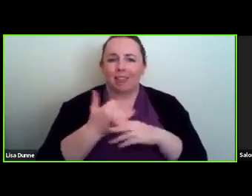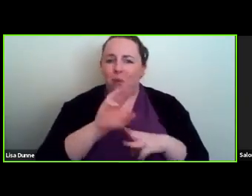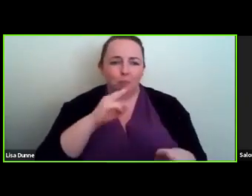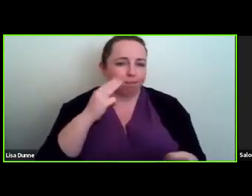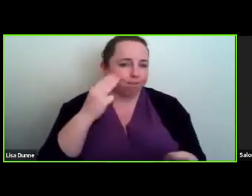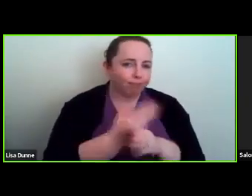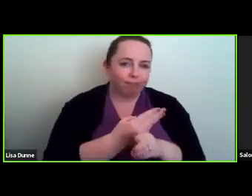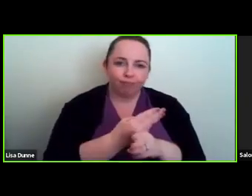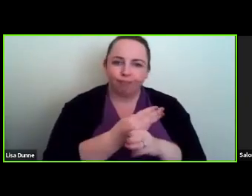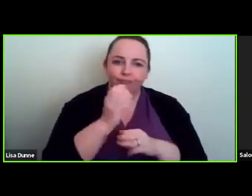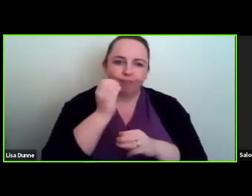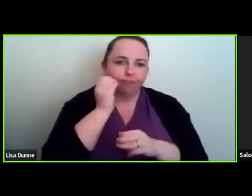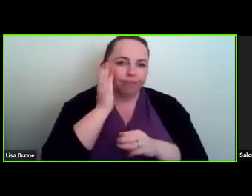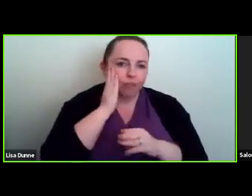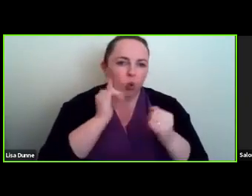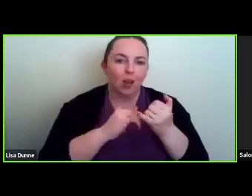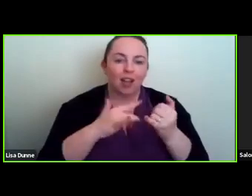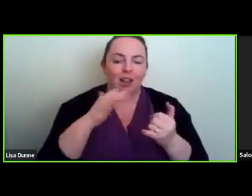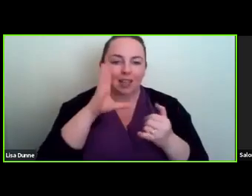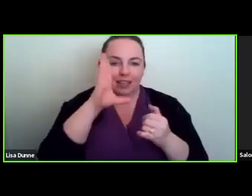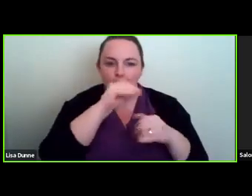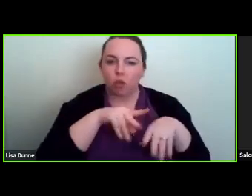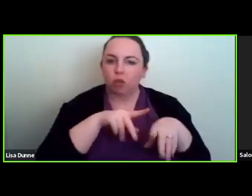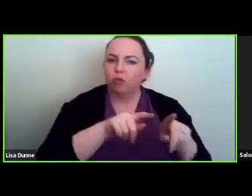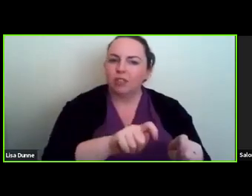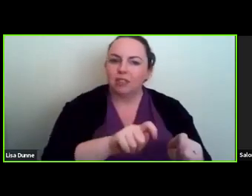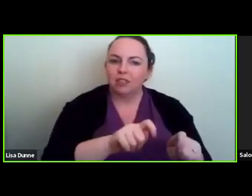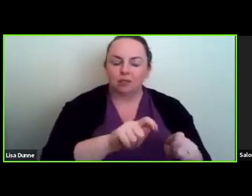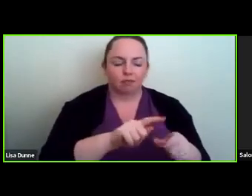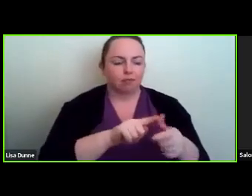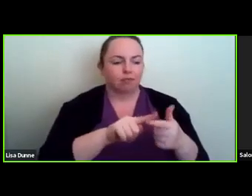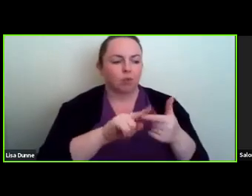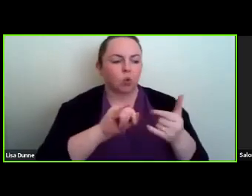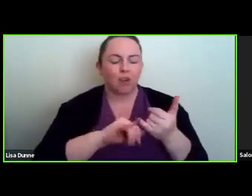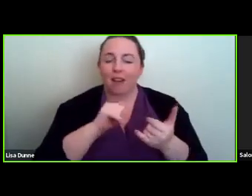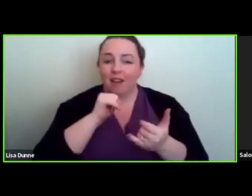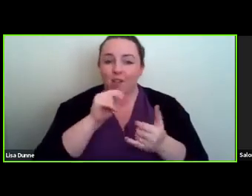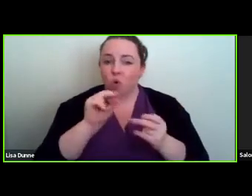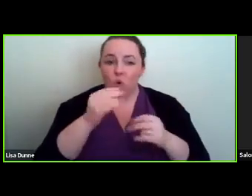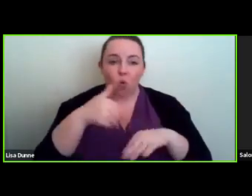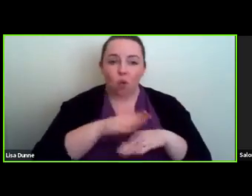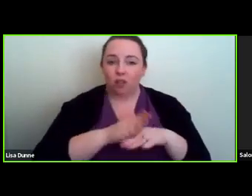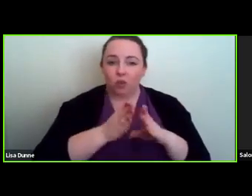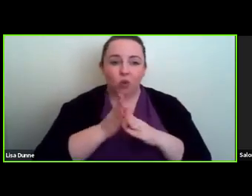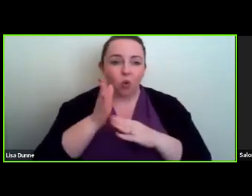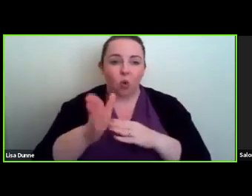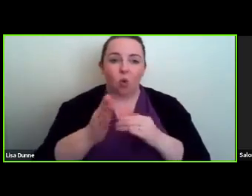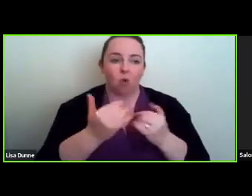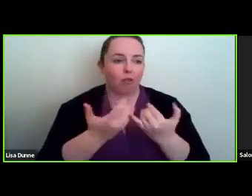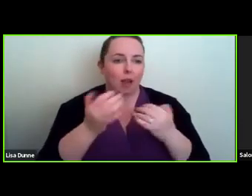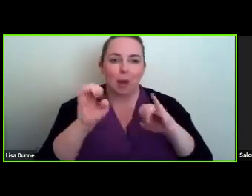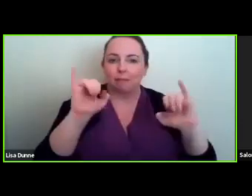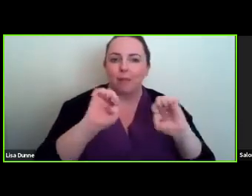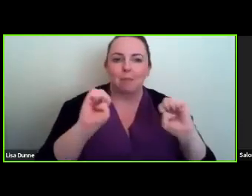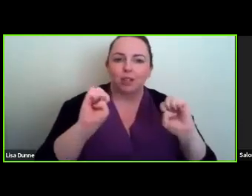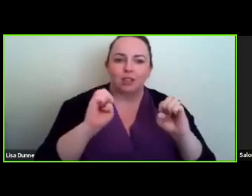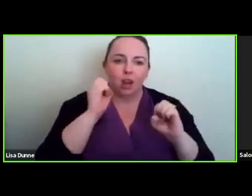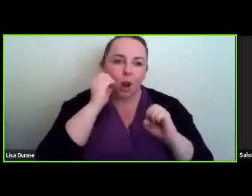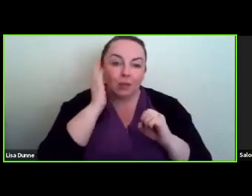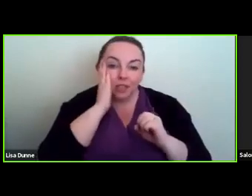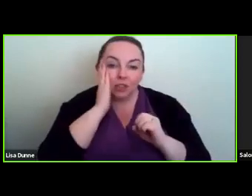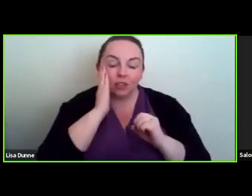in poor conditions, those who are sleeping in the street, those who do not have anywhere to go in their emergency accommodations, and